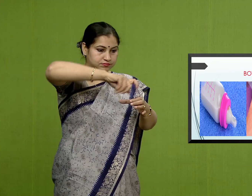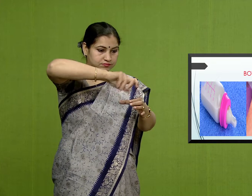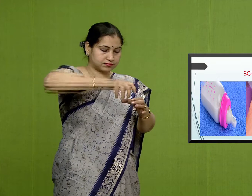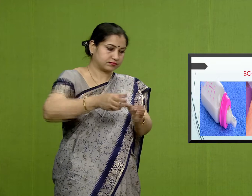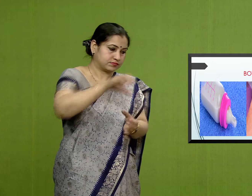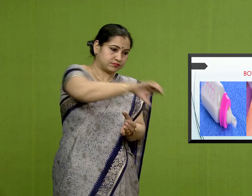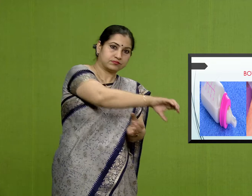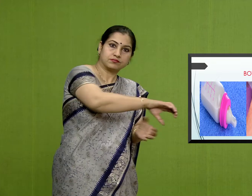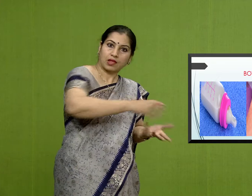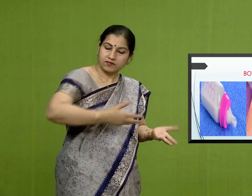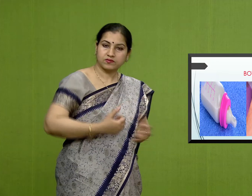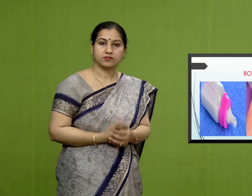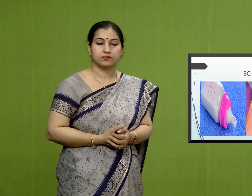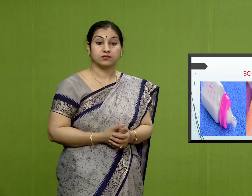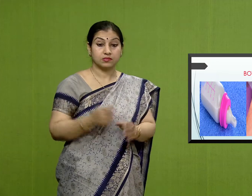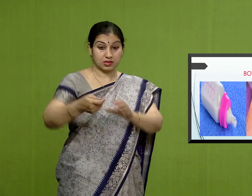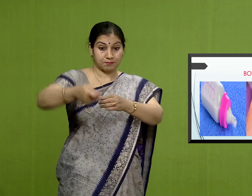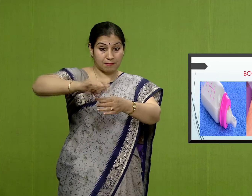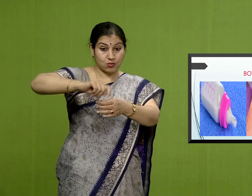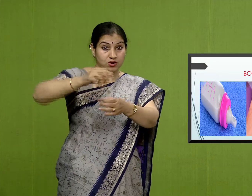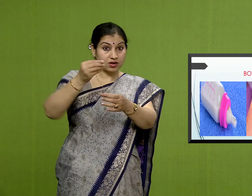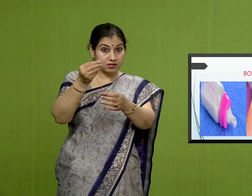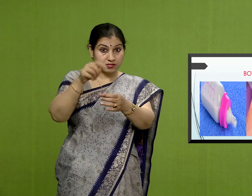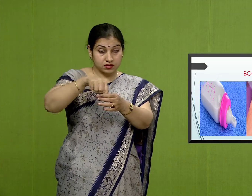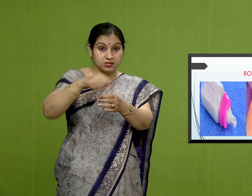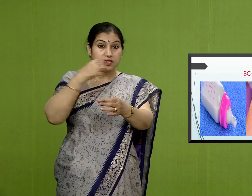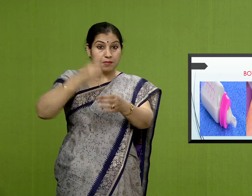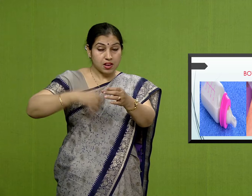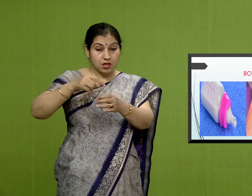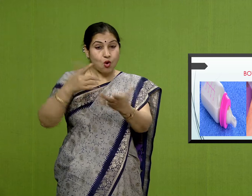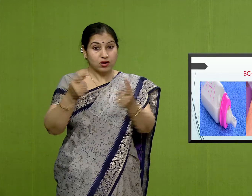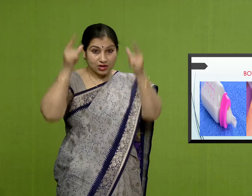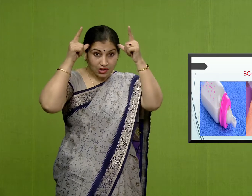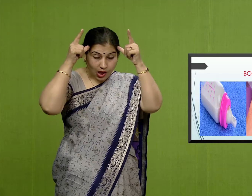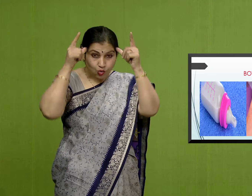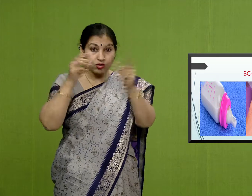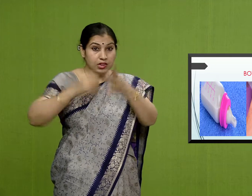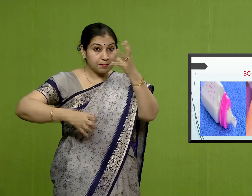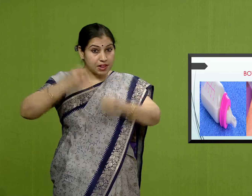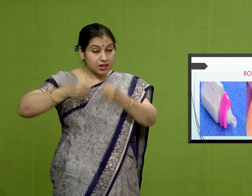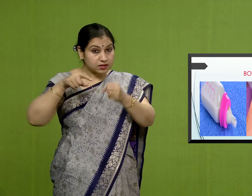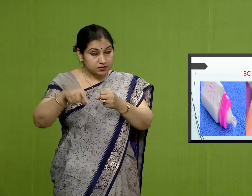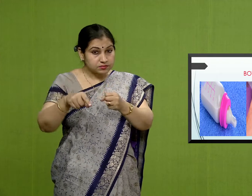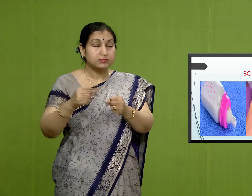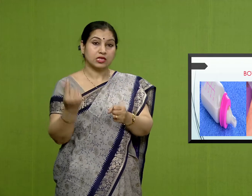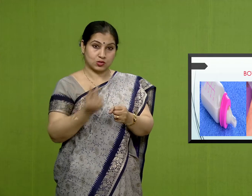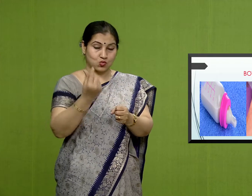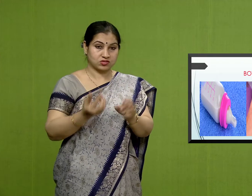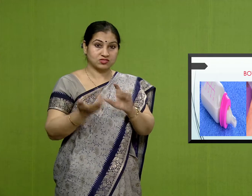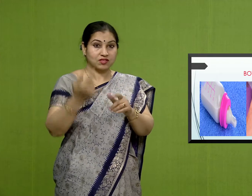Usually, powder milk formula or cow's milk is used for